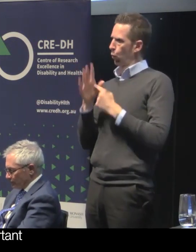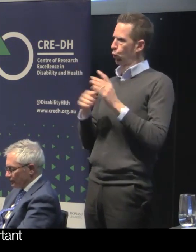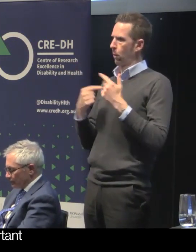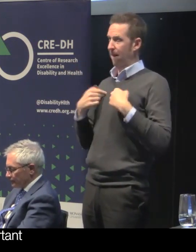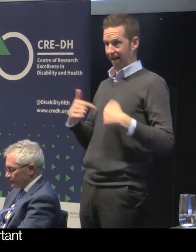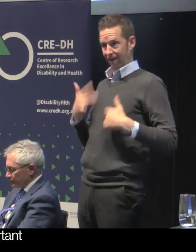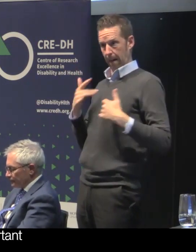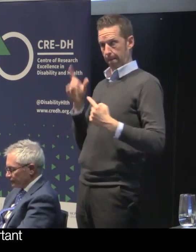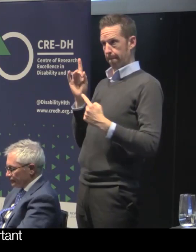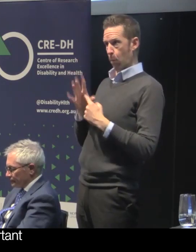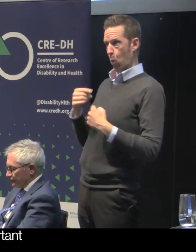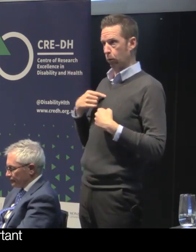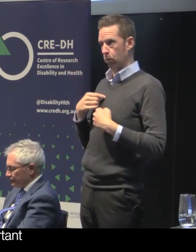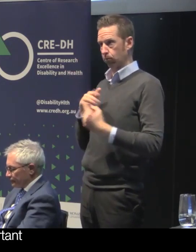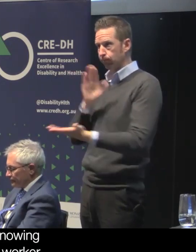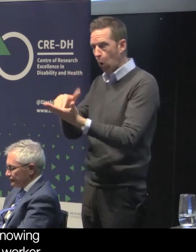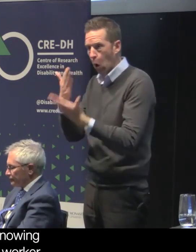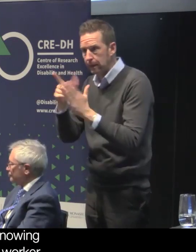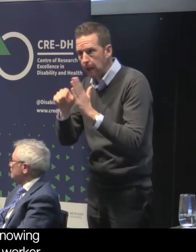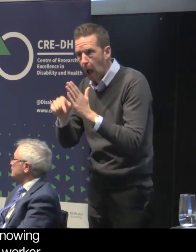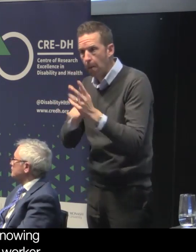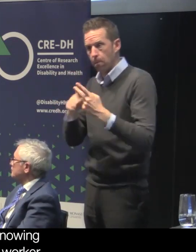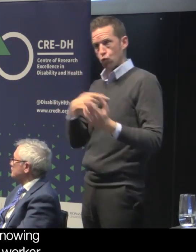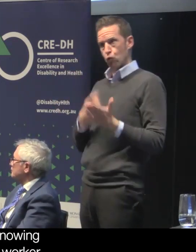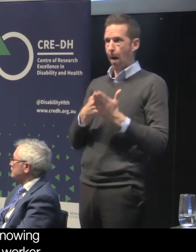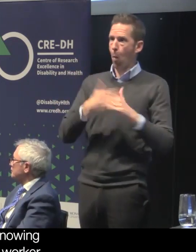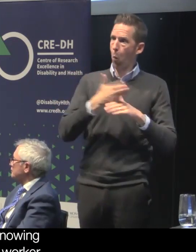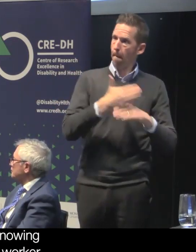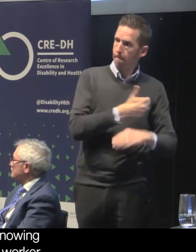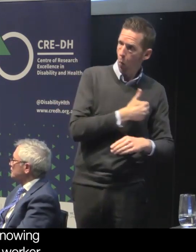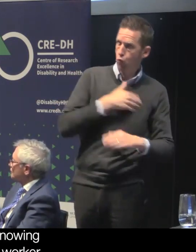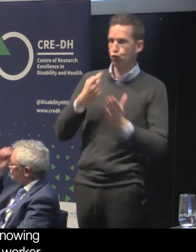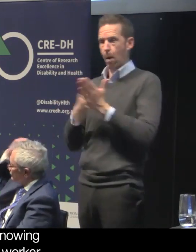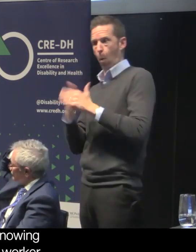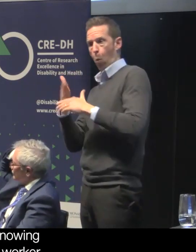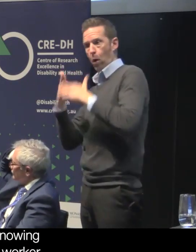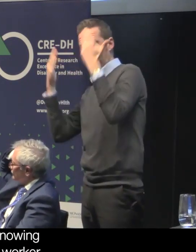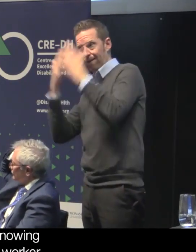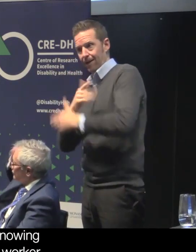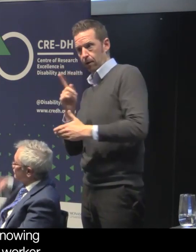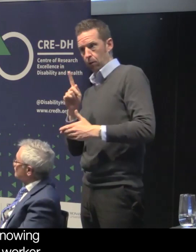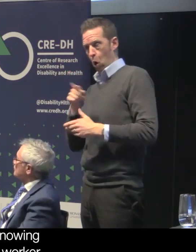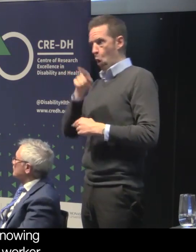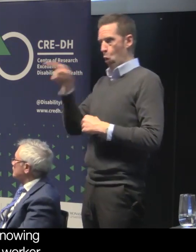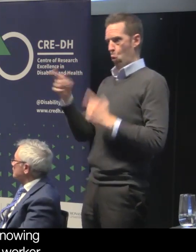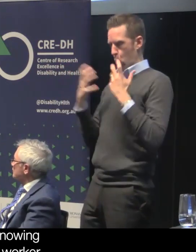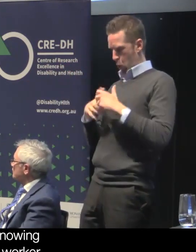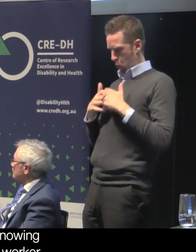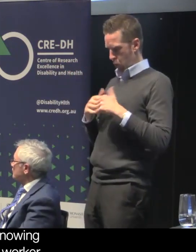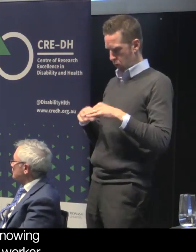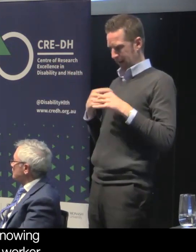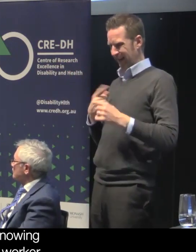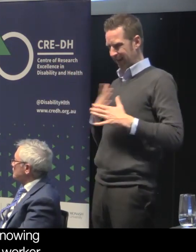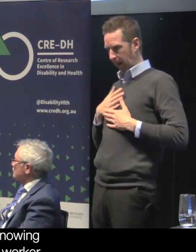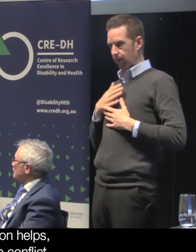it important to be neat? Is it important to be on time? Or do I prefer mornings to evenings and all the rest of it? And I think knowing yourself better as a worker or